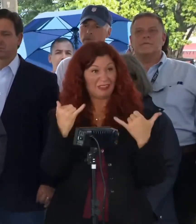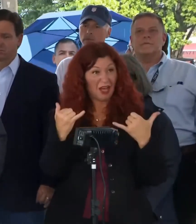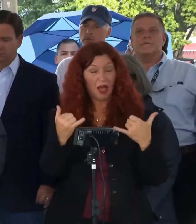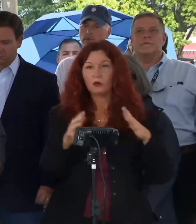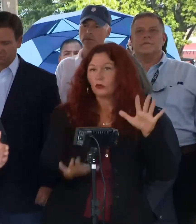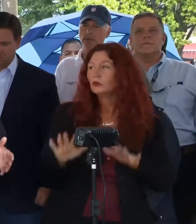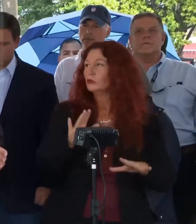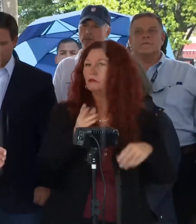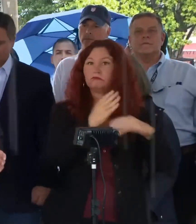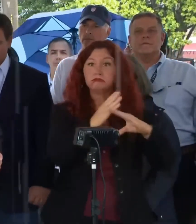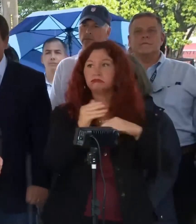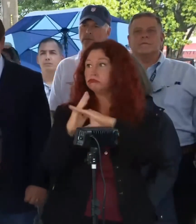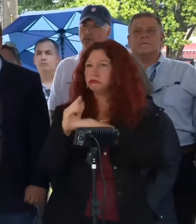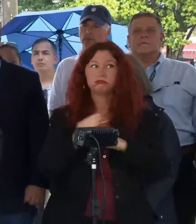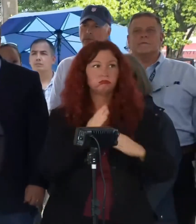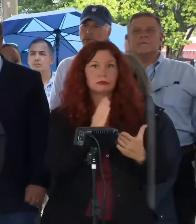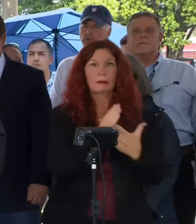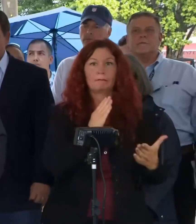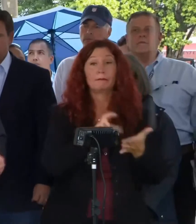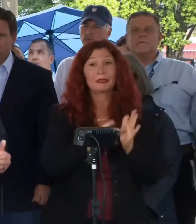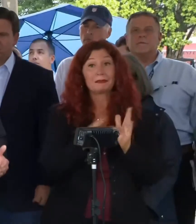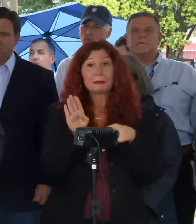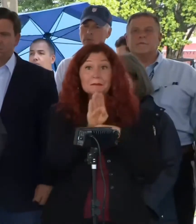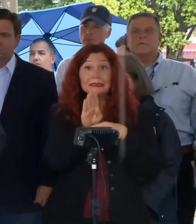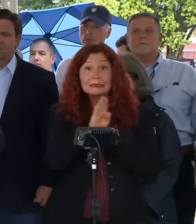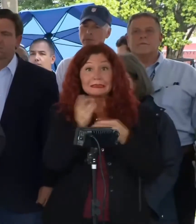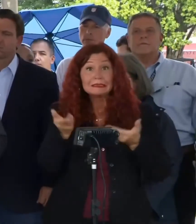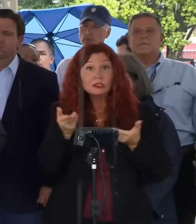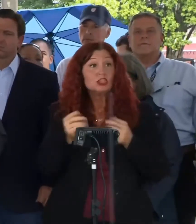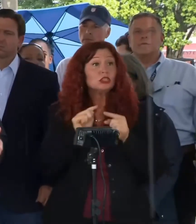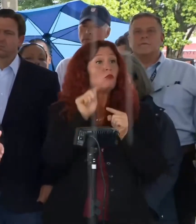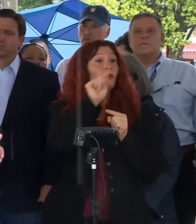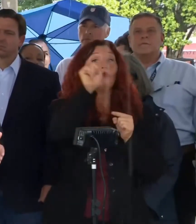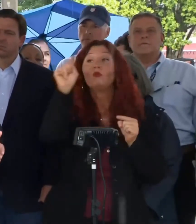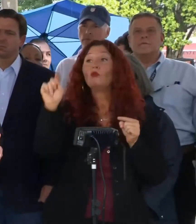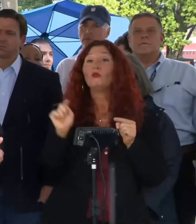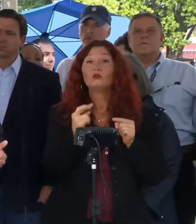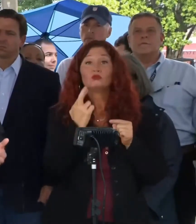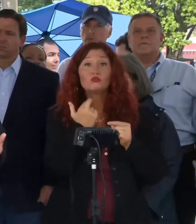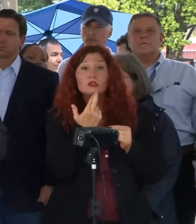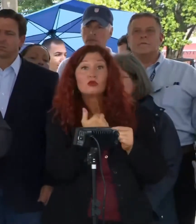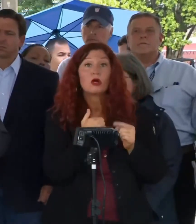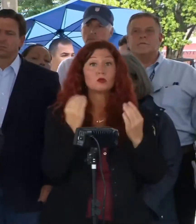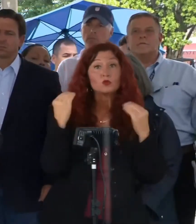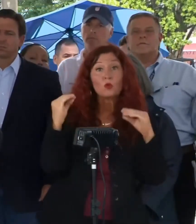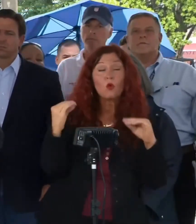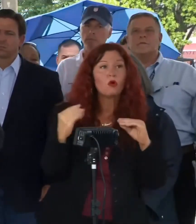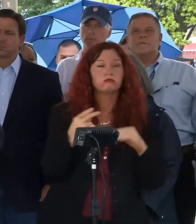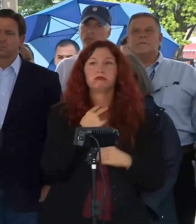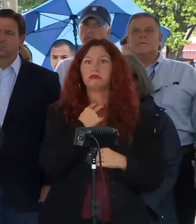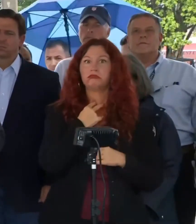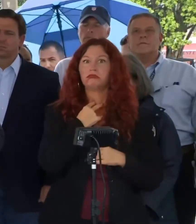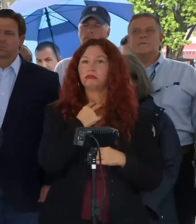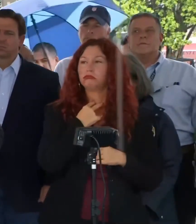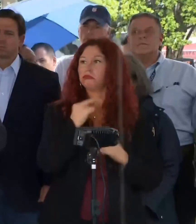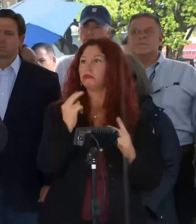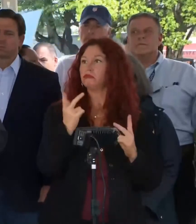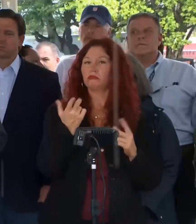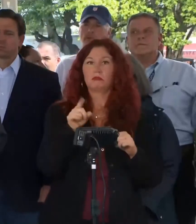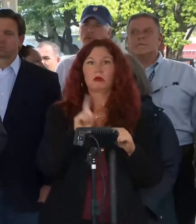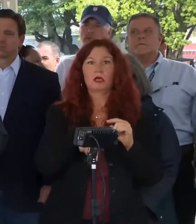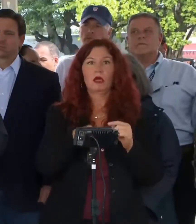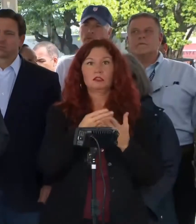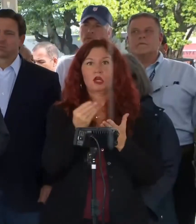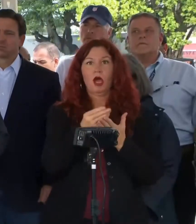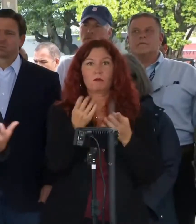mission. Now, we've spoken with dozens of businesses who are putting their needs aside and servicing these first responders, whether it be through food, we've talked to cafes,